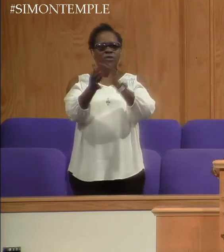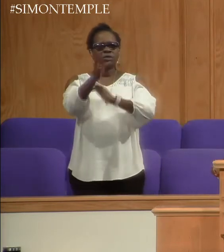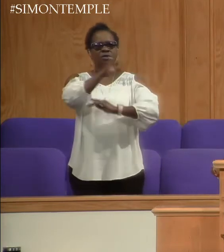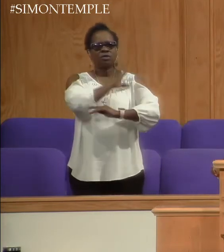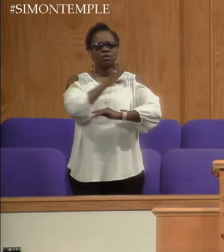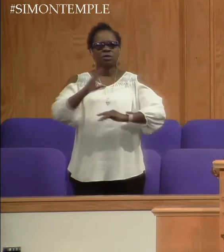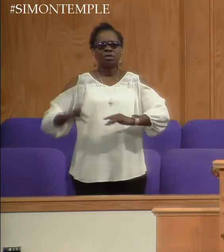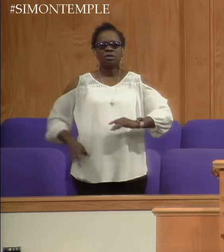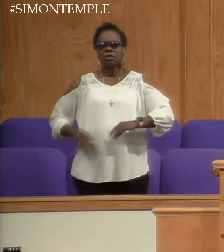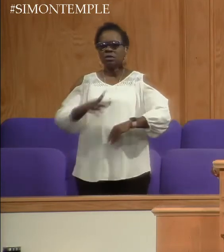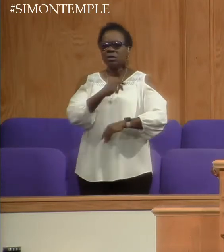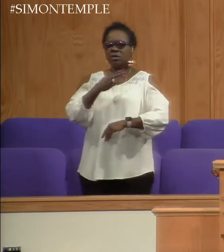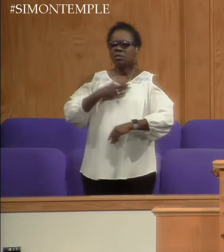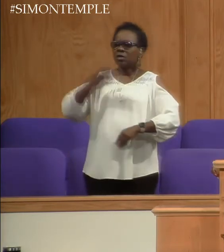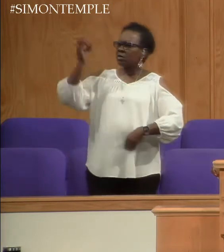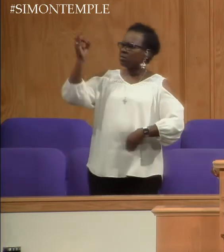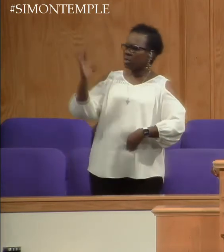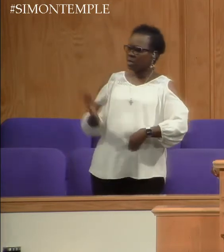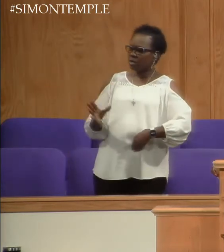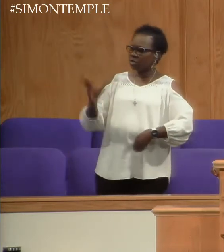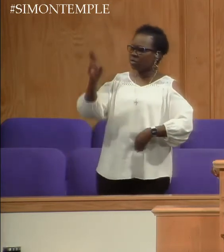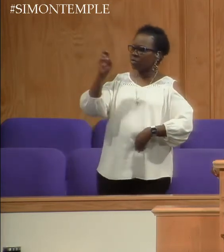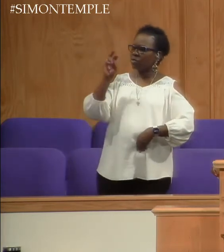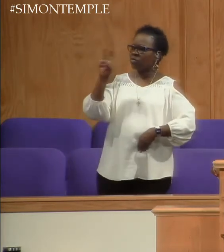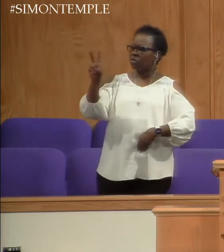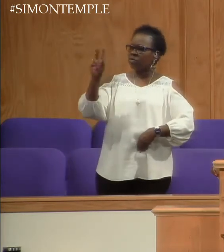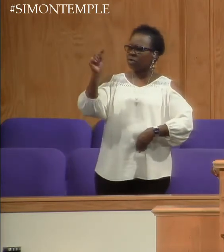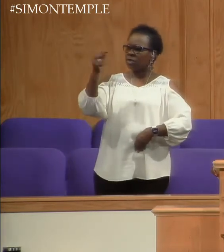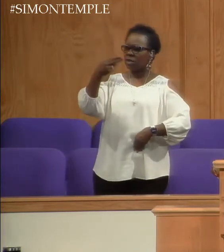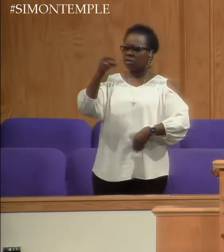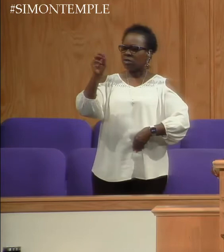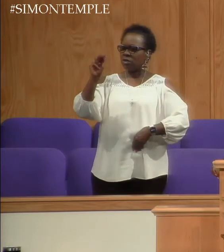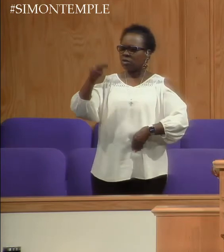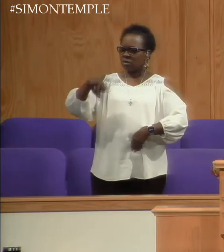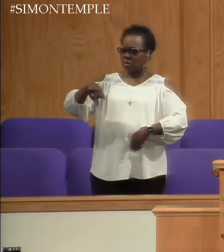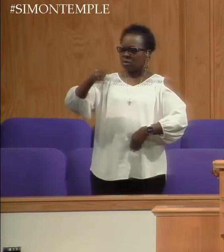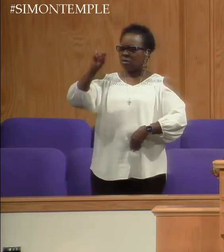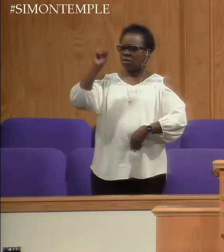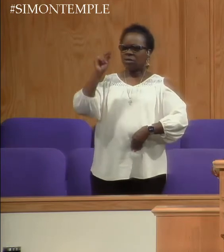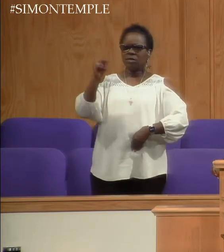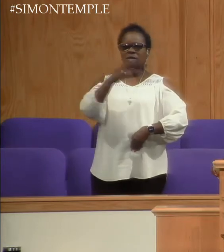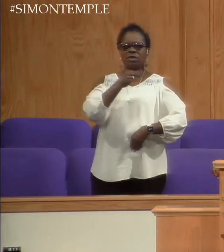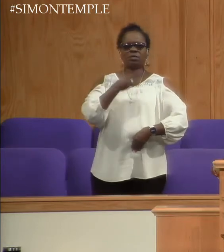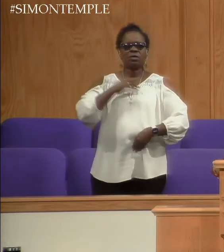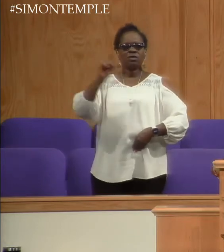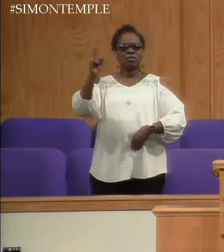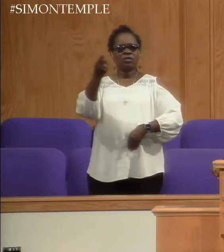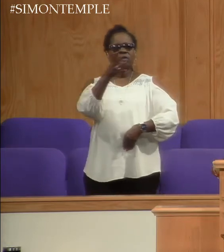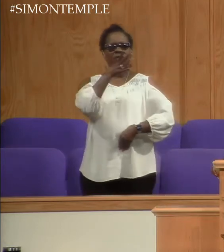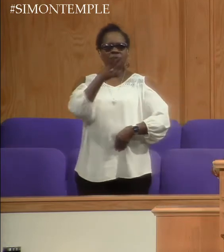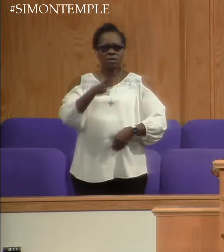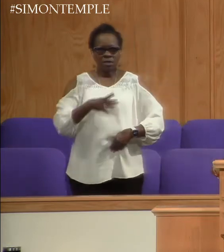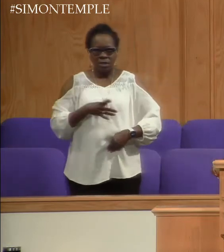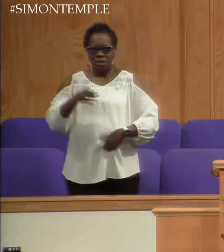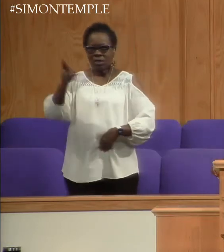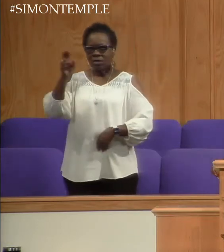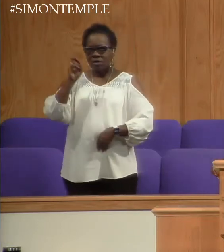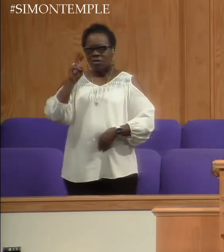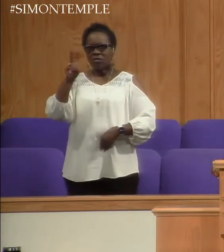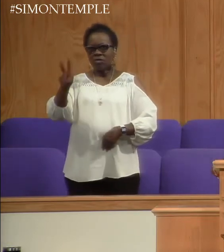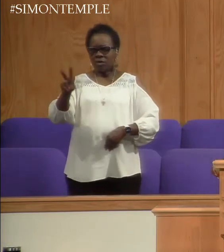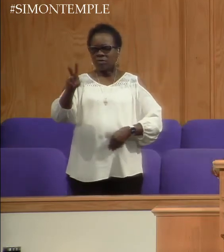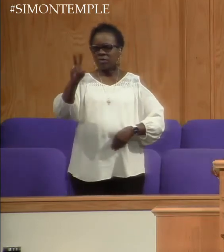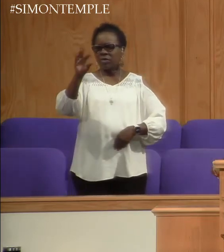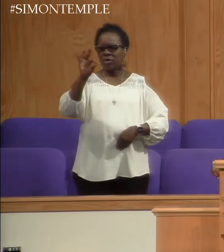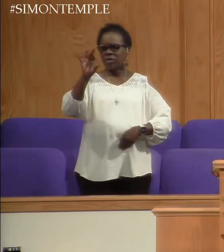my pastor, Reverend Brian R. Thompson, and to my First Lady, Reverend Felica R. Thompson. Thank you both for this